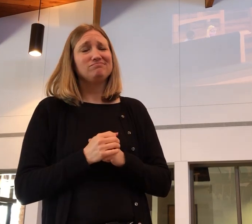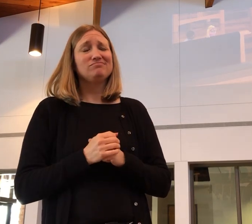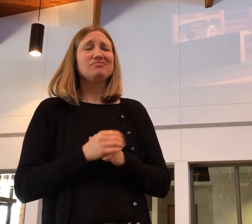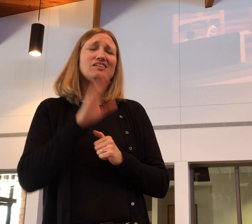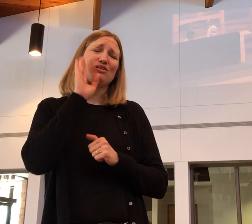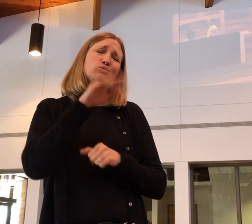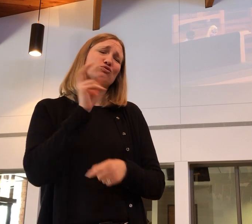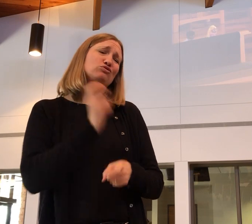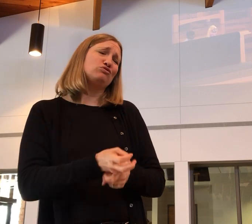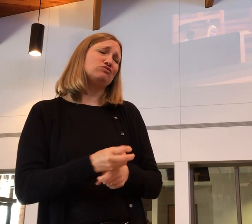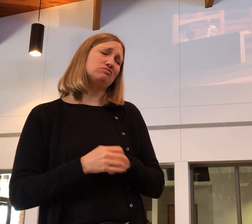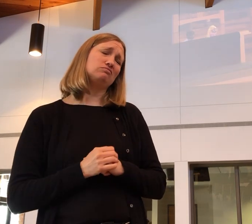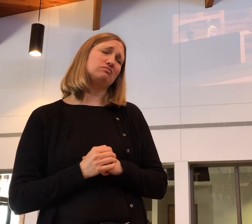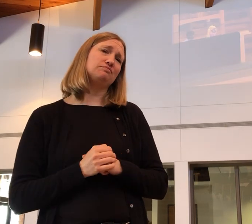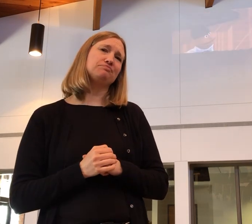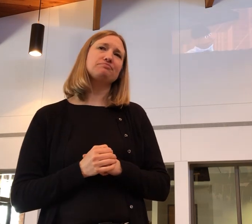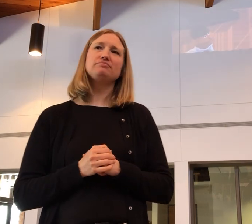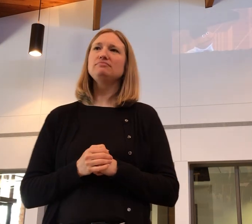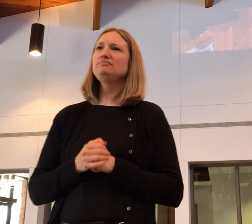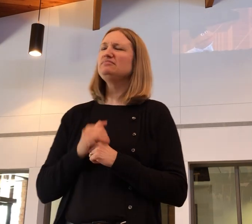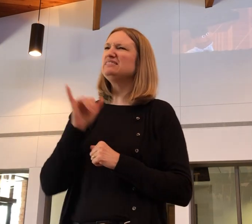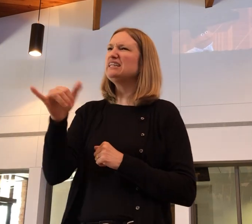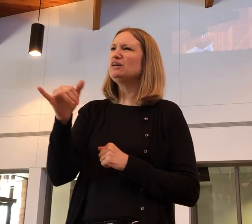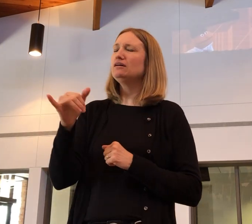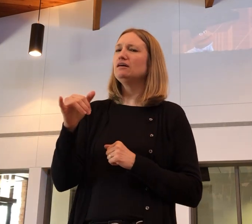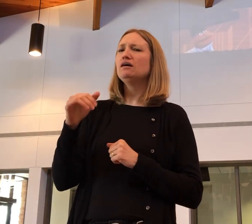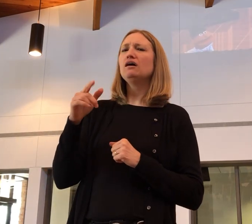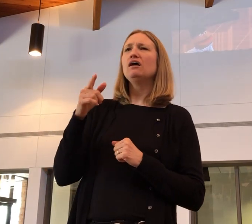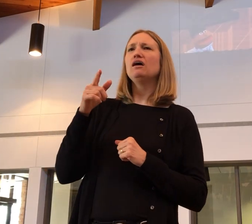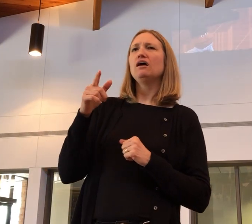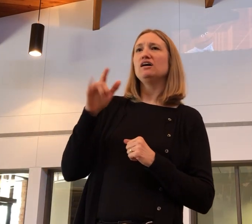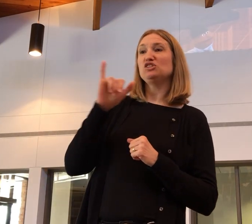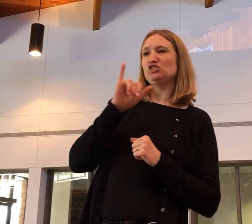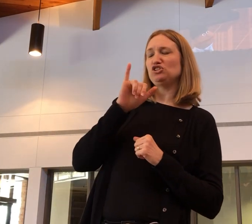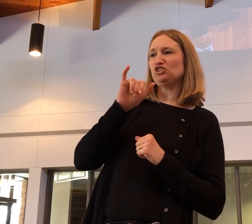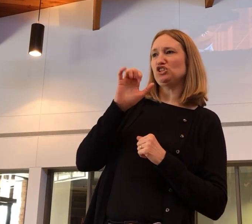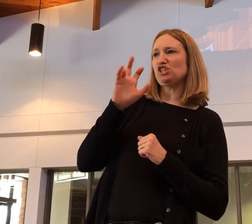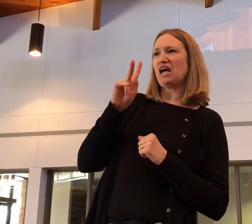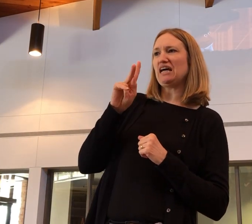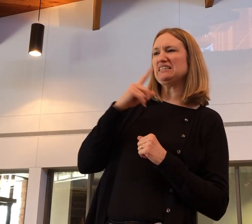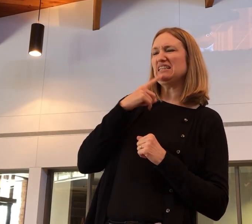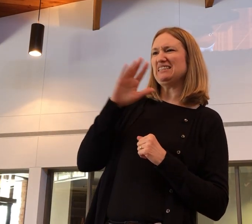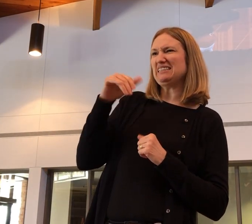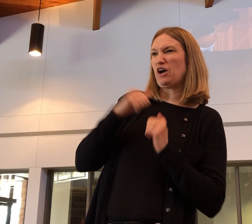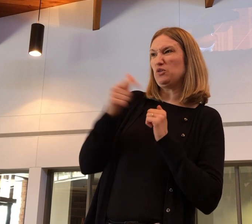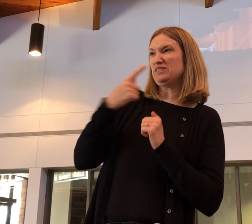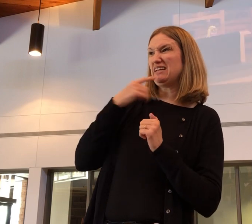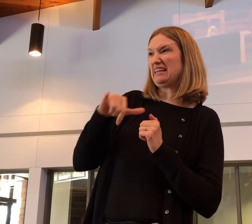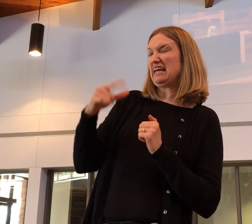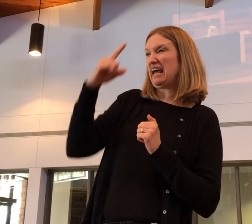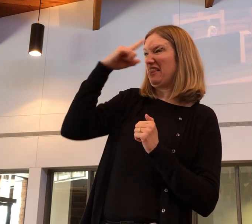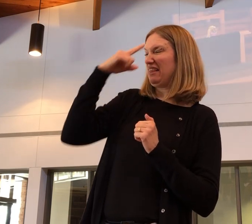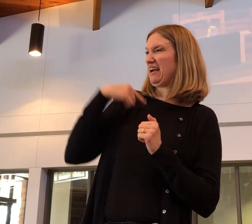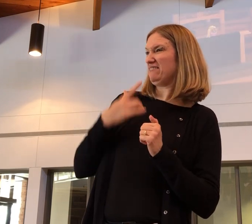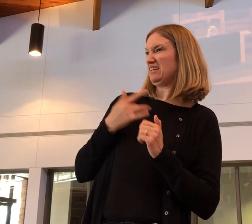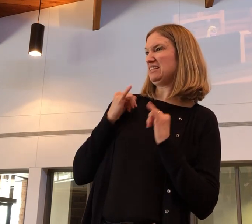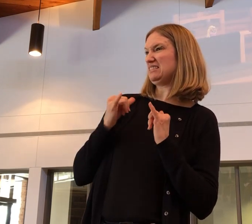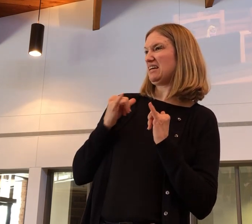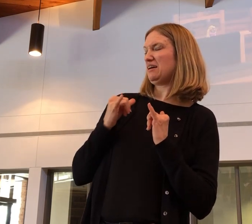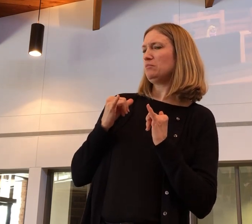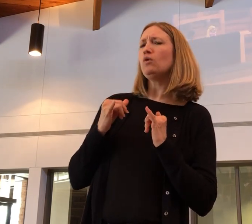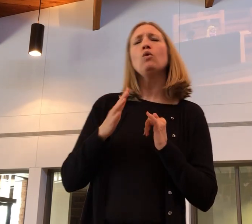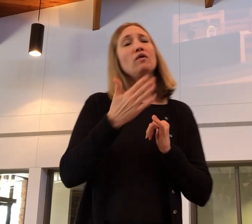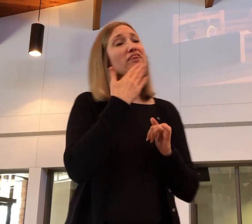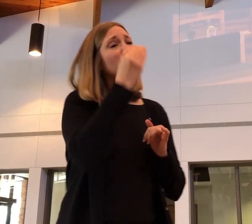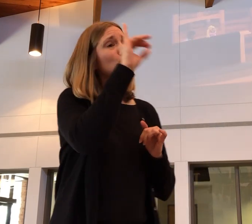hard, isn't it? Now that you say it, I think I'm afraid of some of those same things. Well, thanks, Jack, for sharing that as